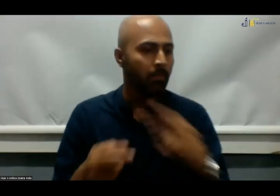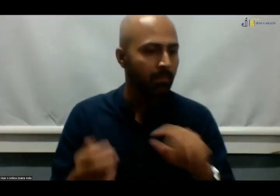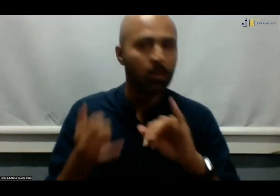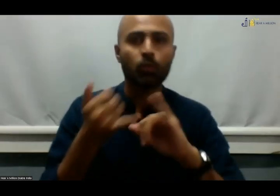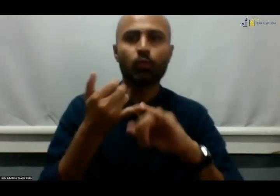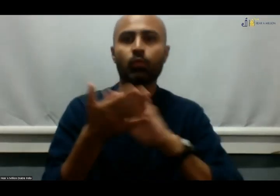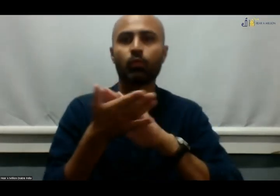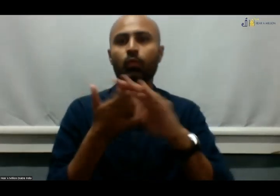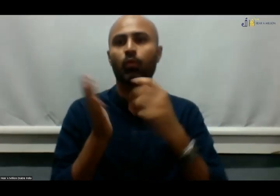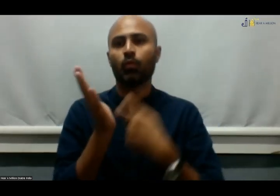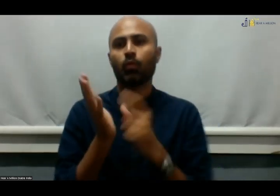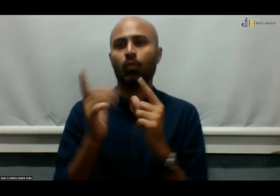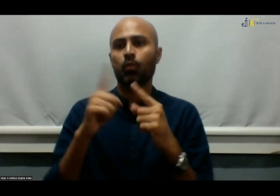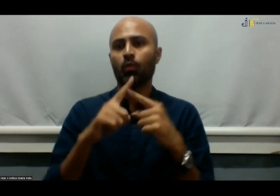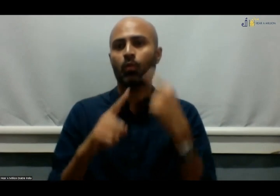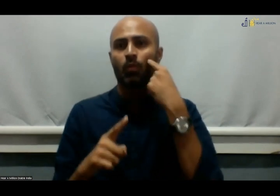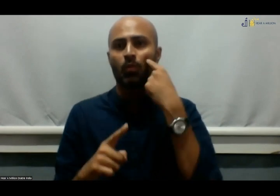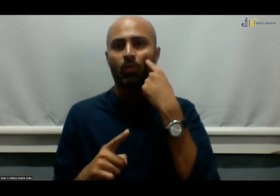heaven.